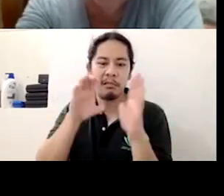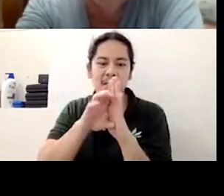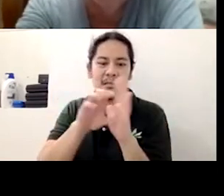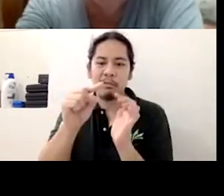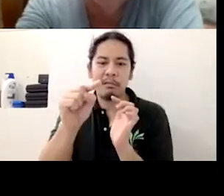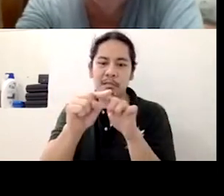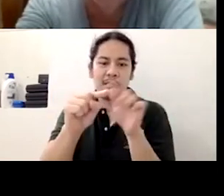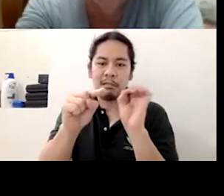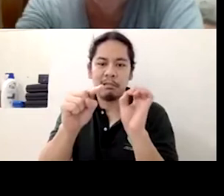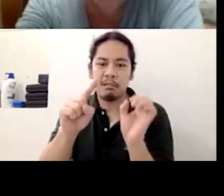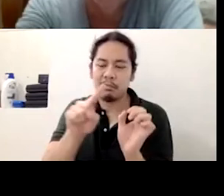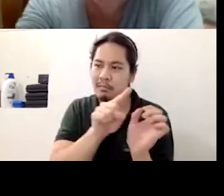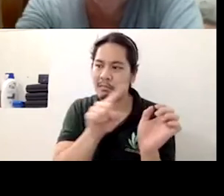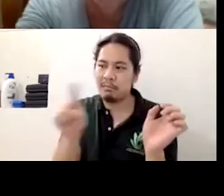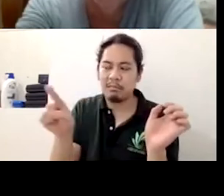Uh,